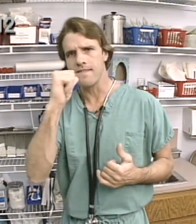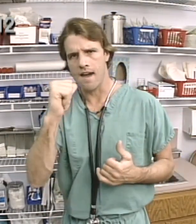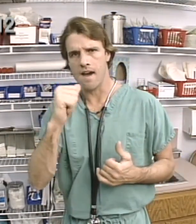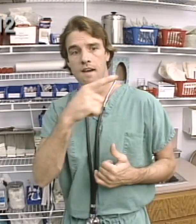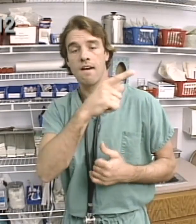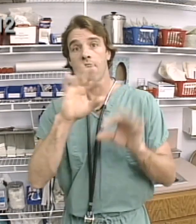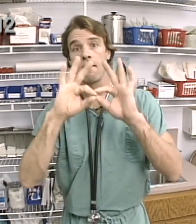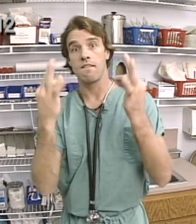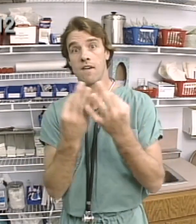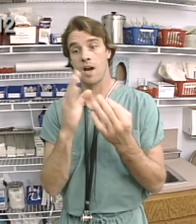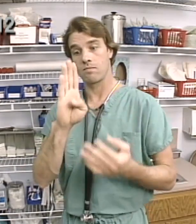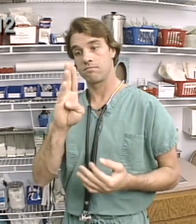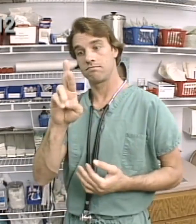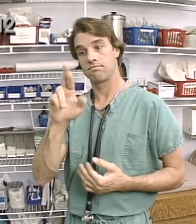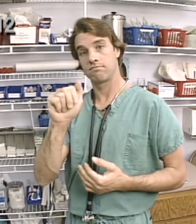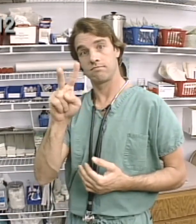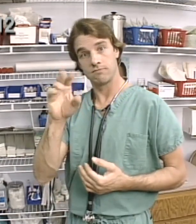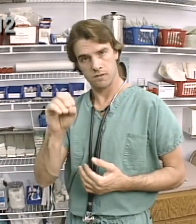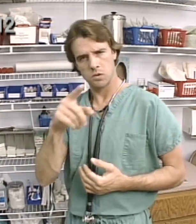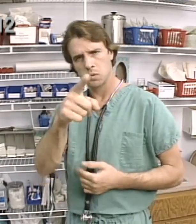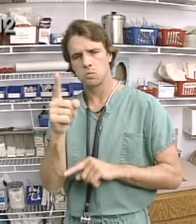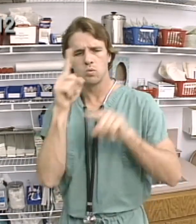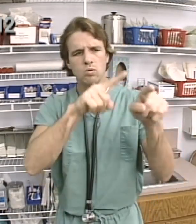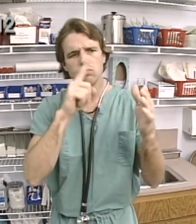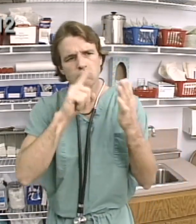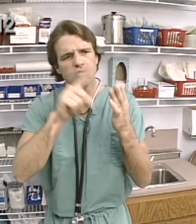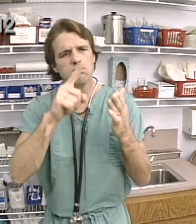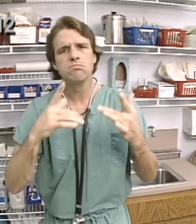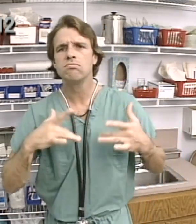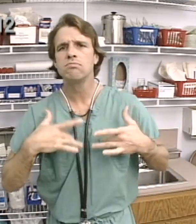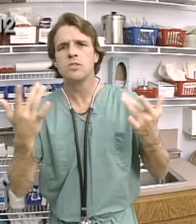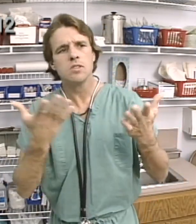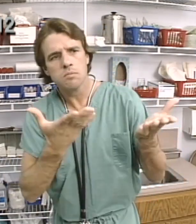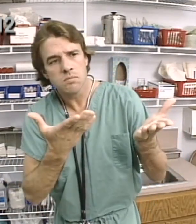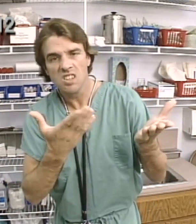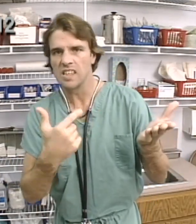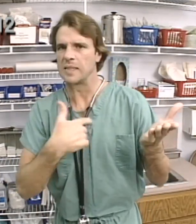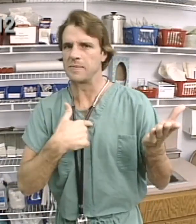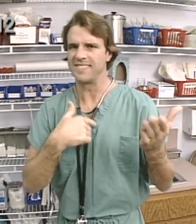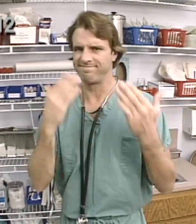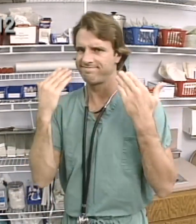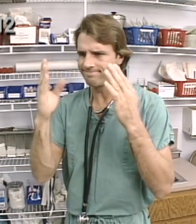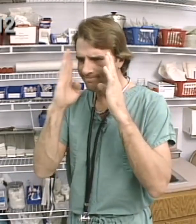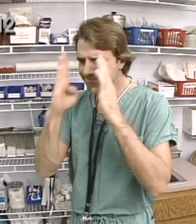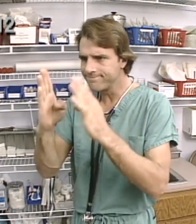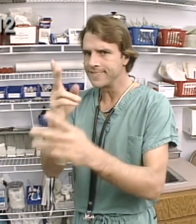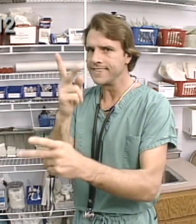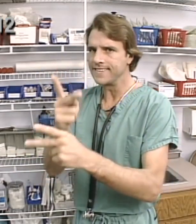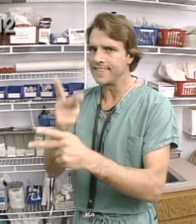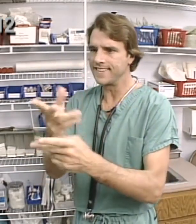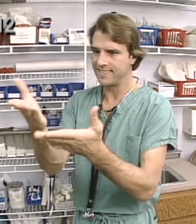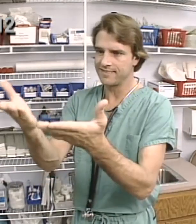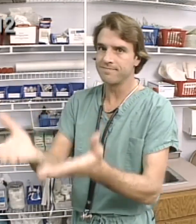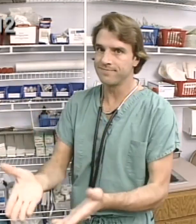Well, why don't you check up on the Bravo family, and I'll take care of my patient.